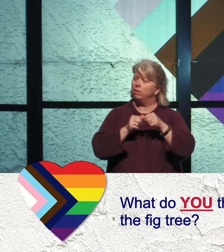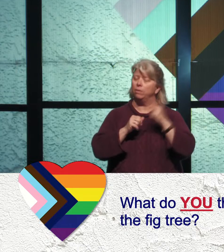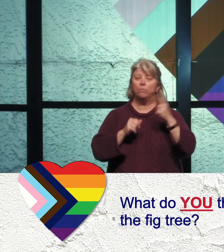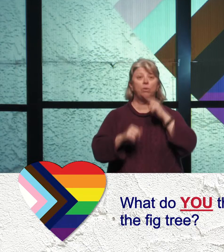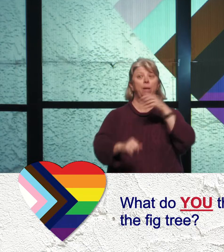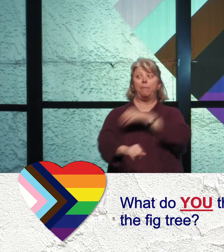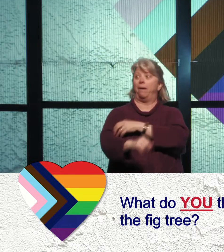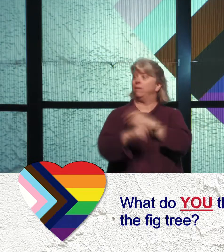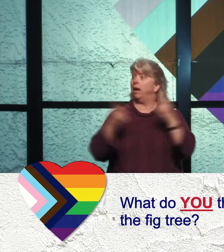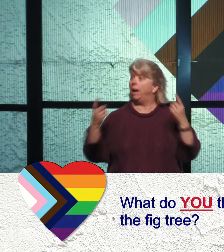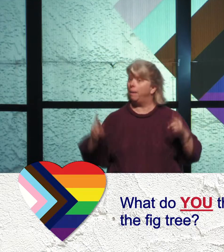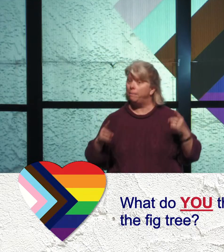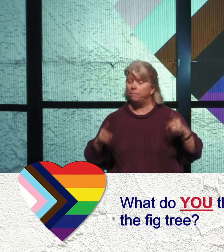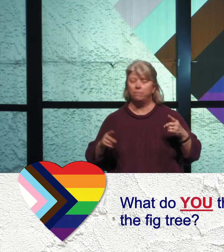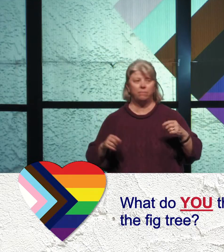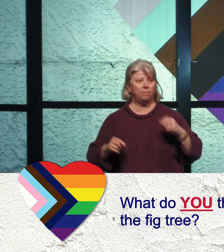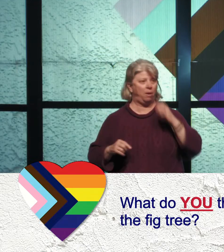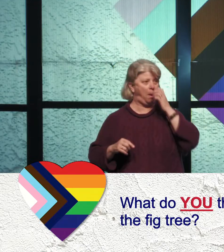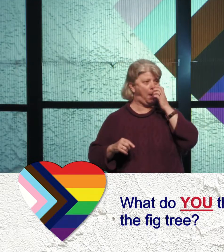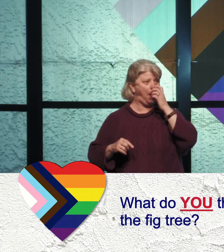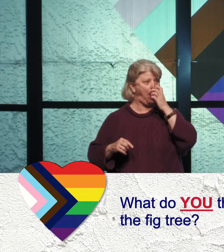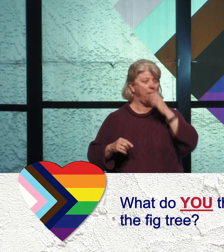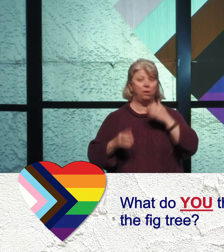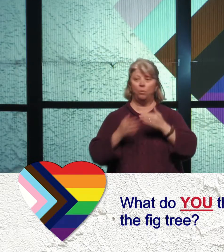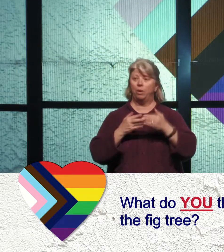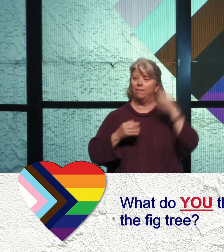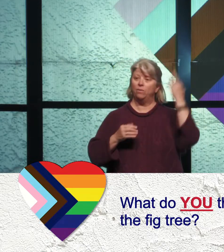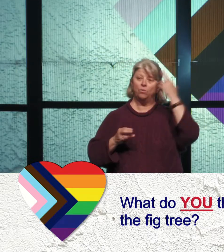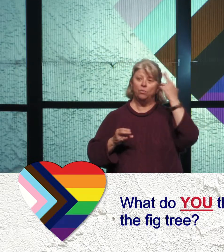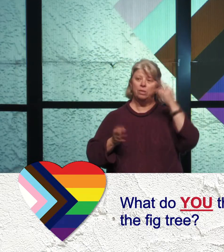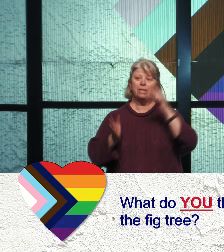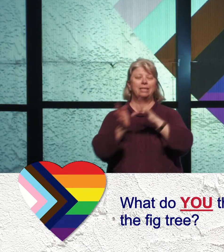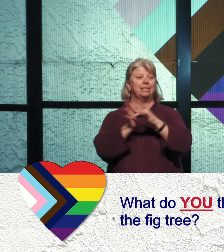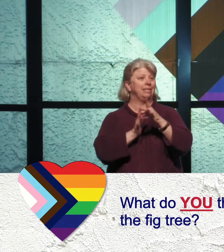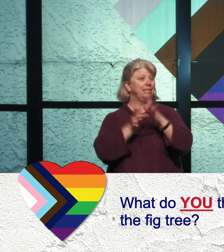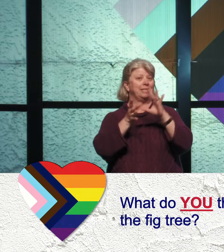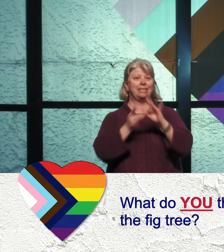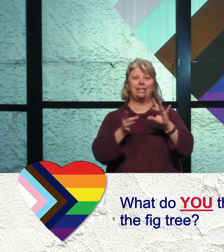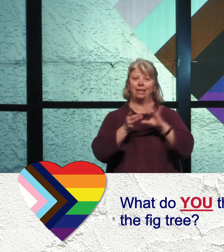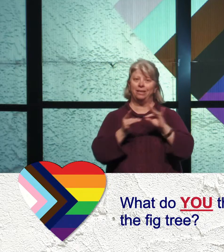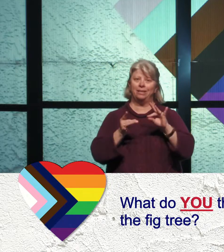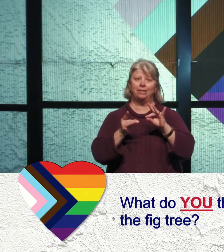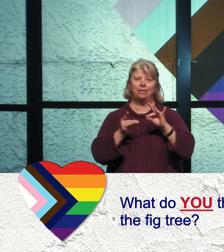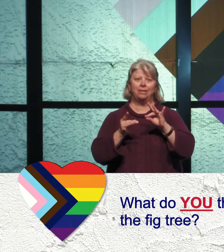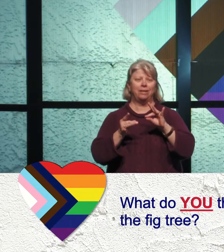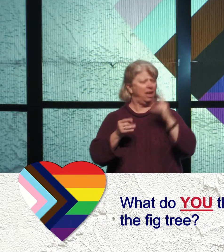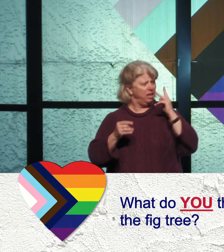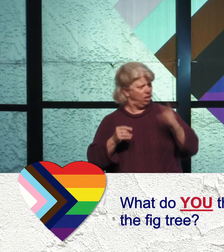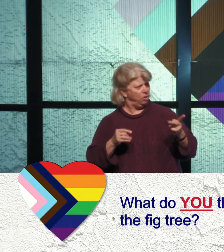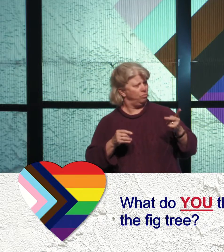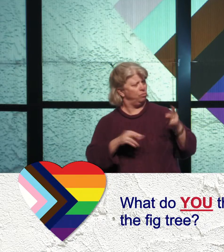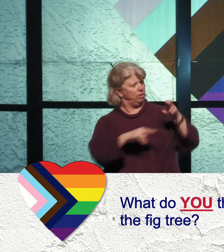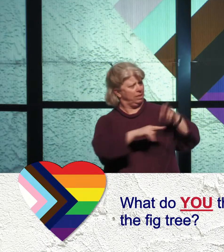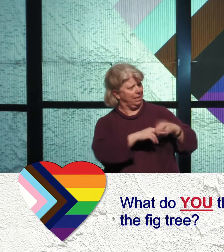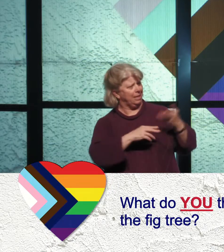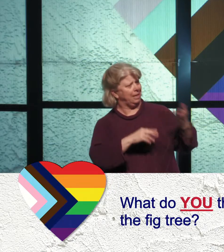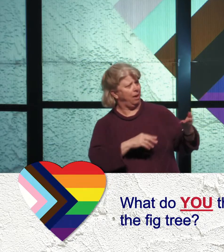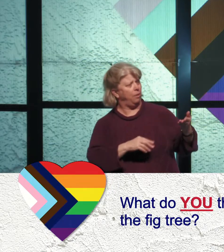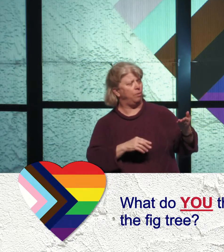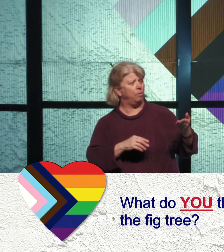really powerful happens. For whatever reason, Jesus says, I saw you under the fig tree. And